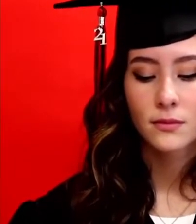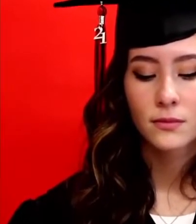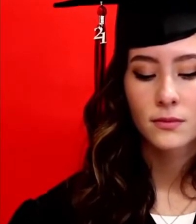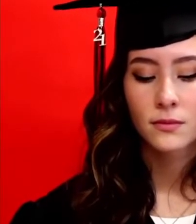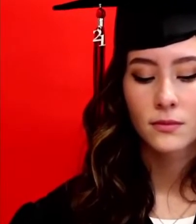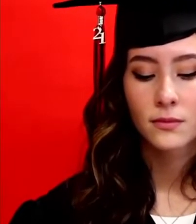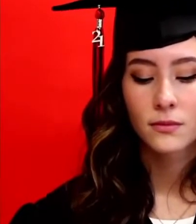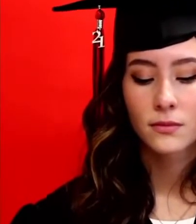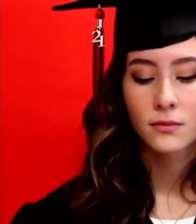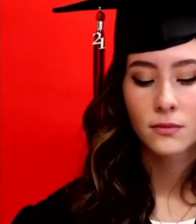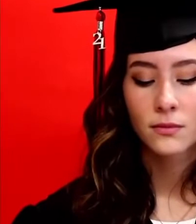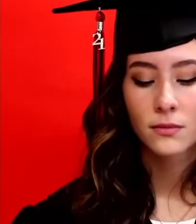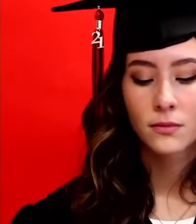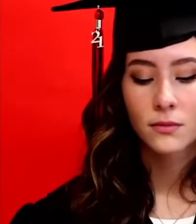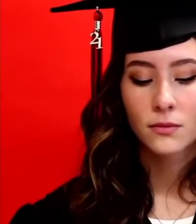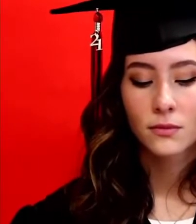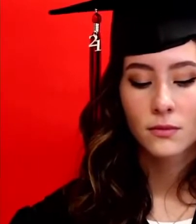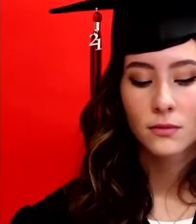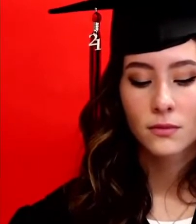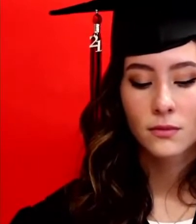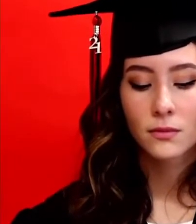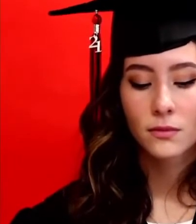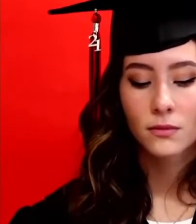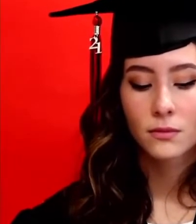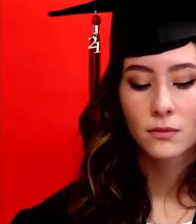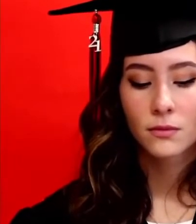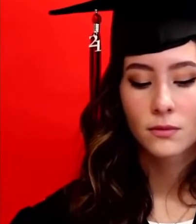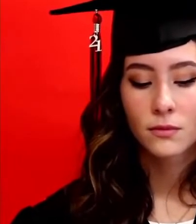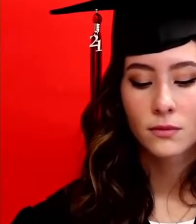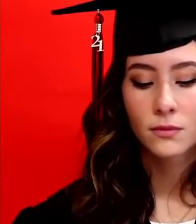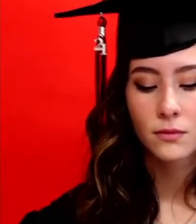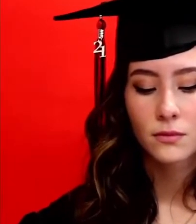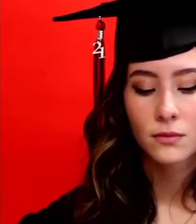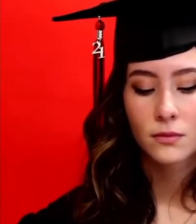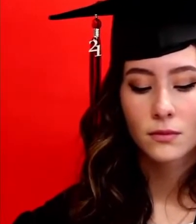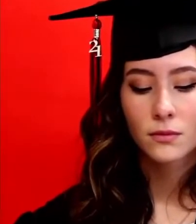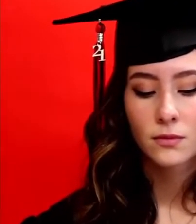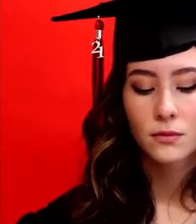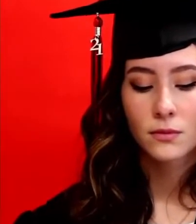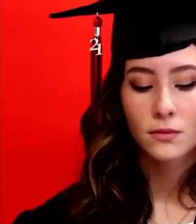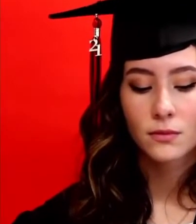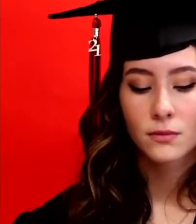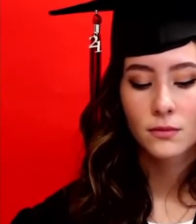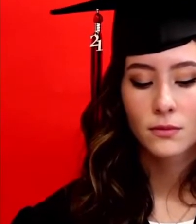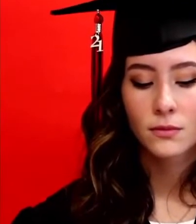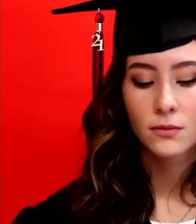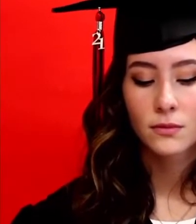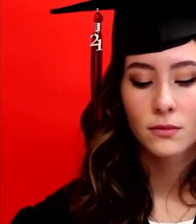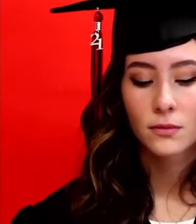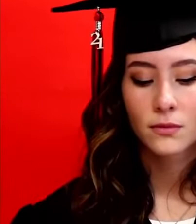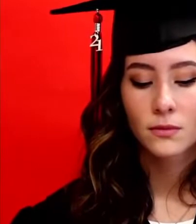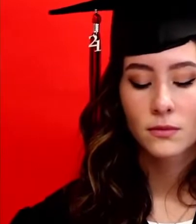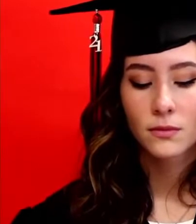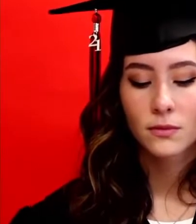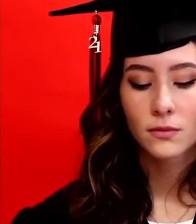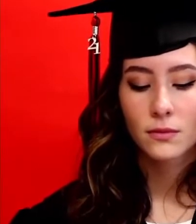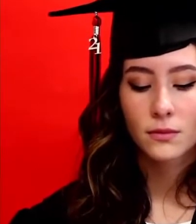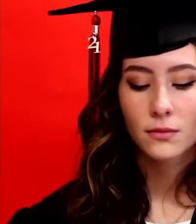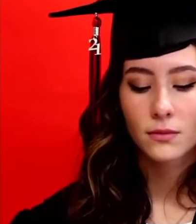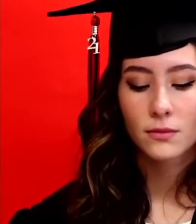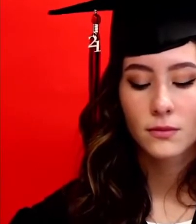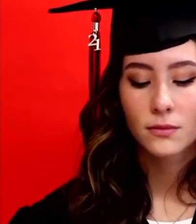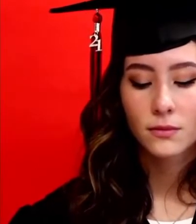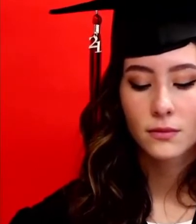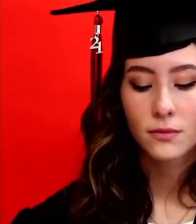Memories aren't ended, connections aren't lost. Rocket roots continue, deep and enduring. Seniors,